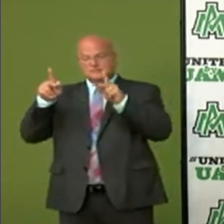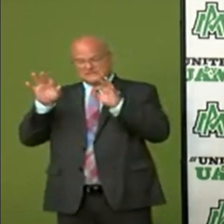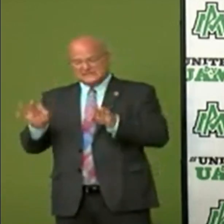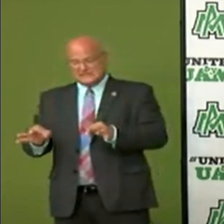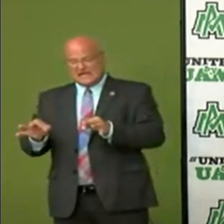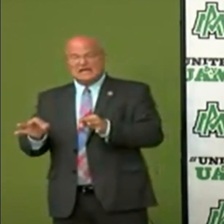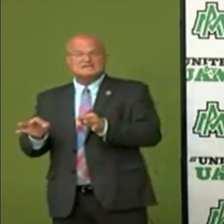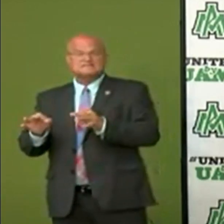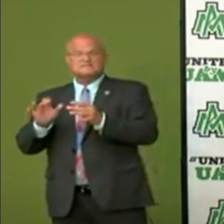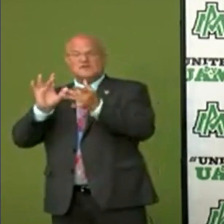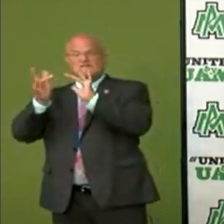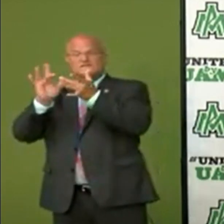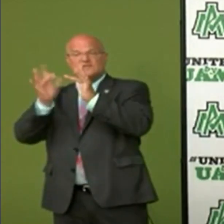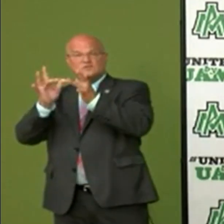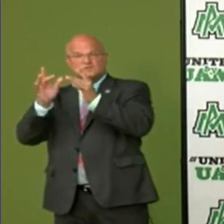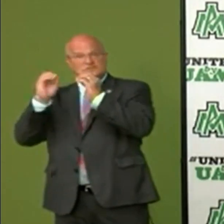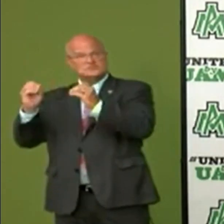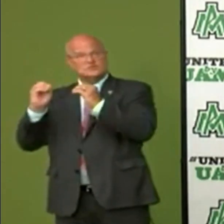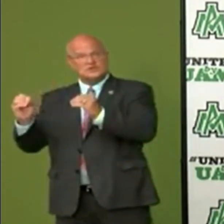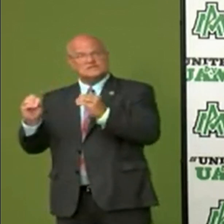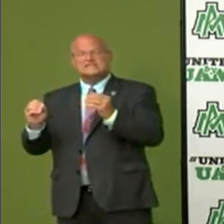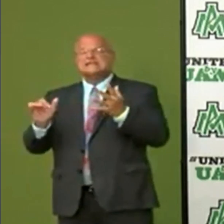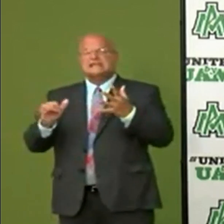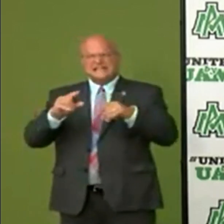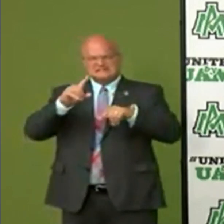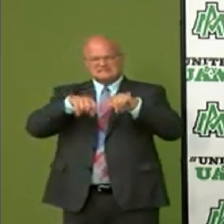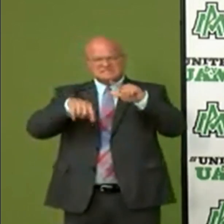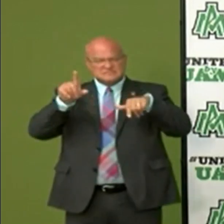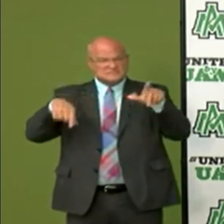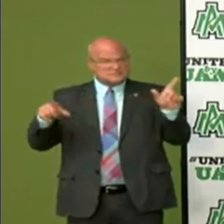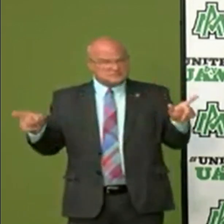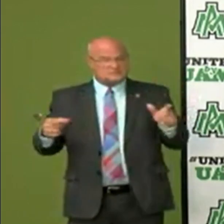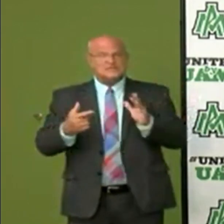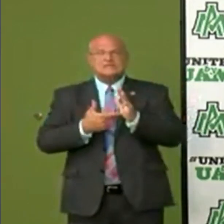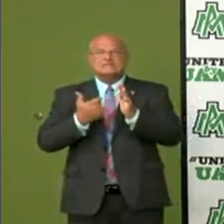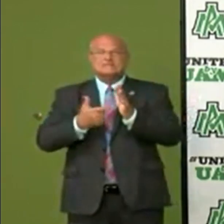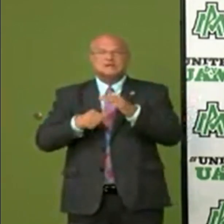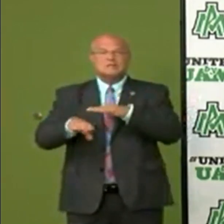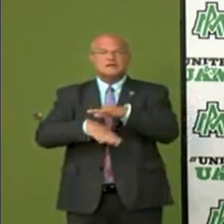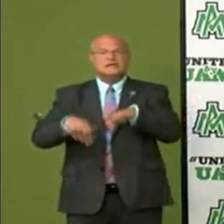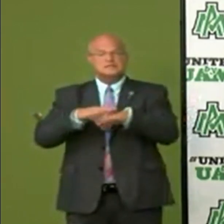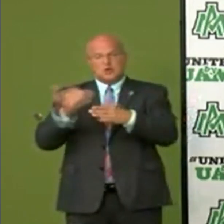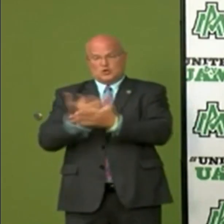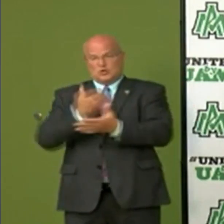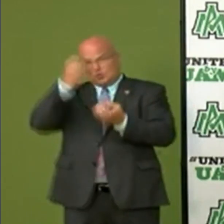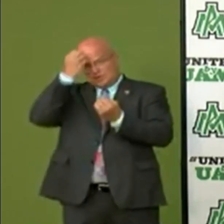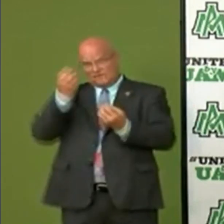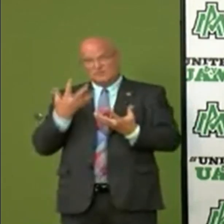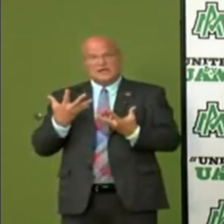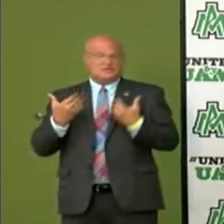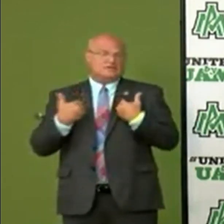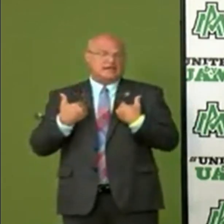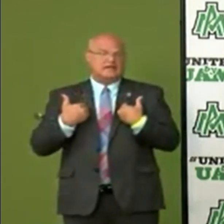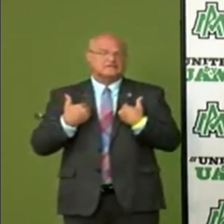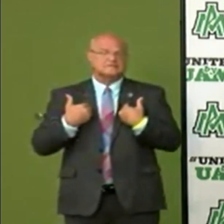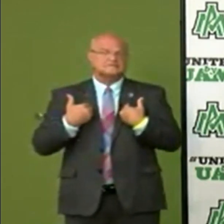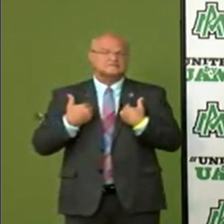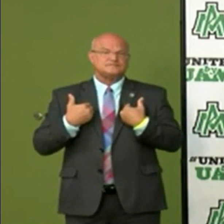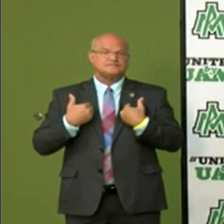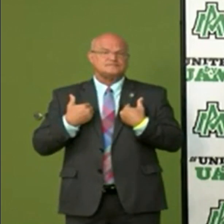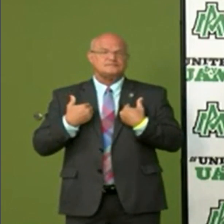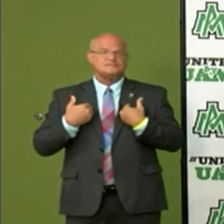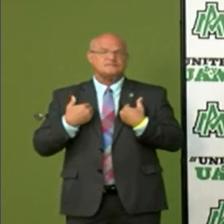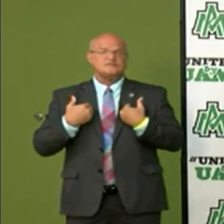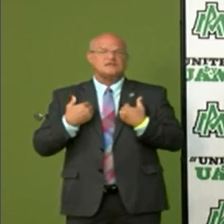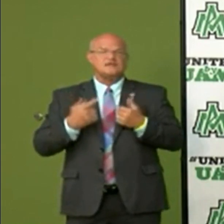for virtual instruction. That varies some, and sometimes it's based upon new information that they have. And